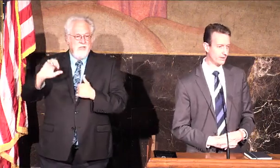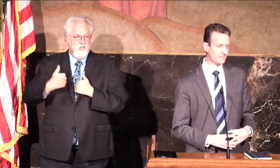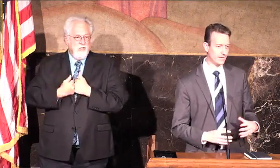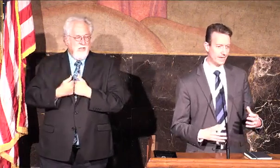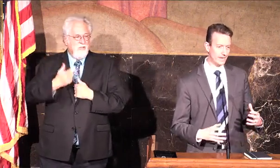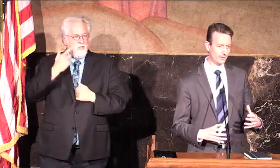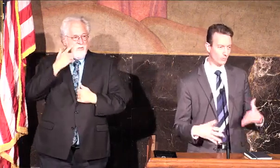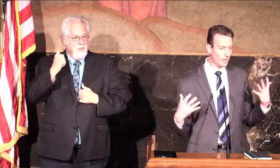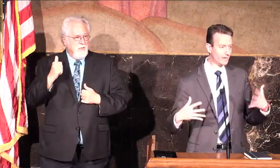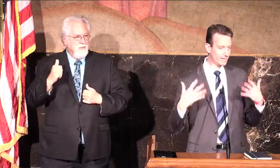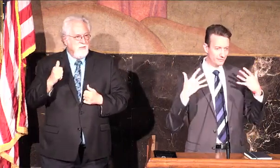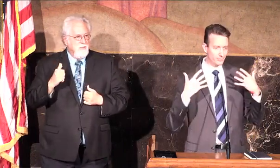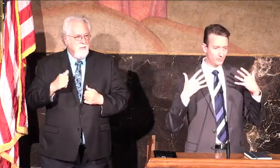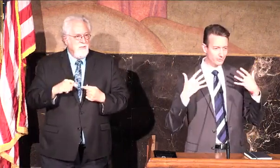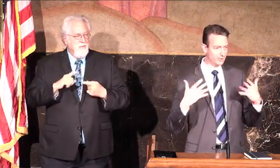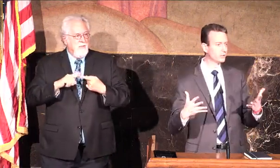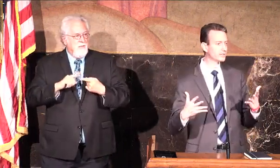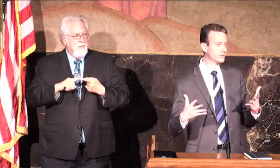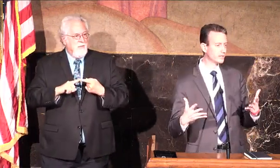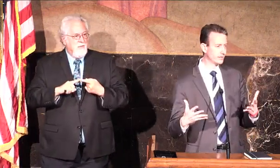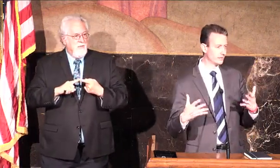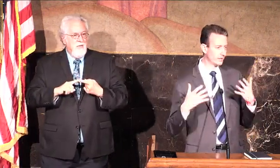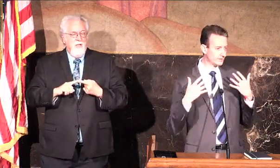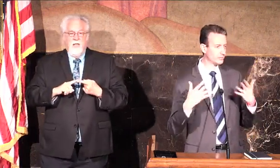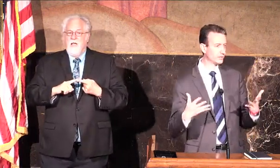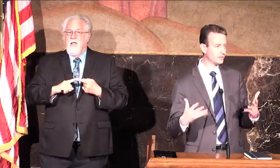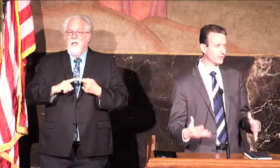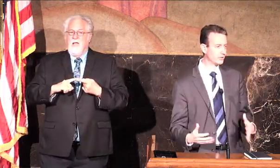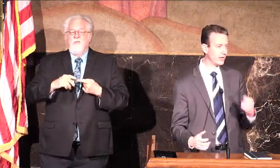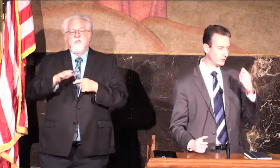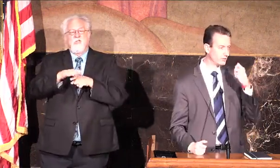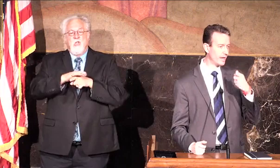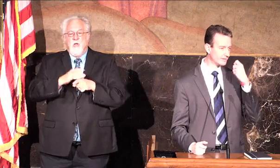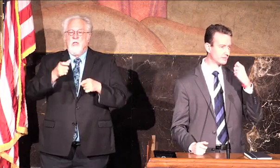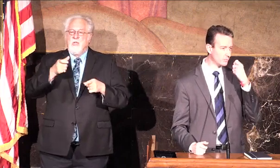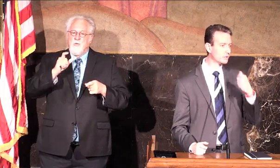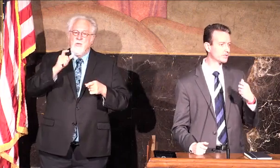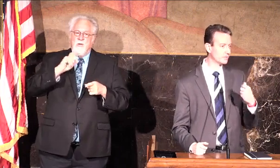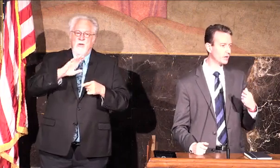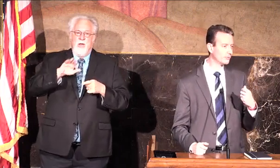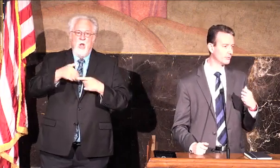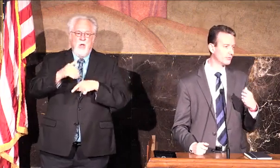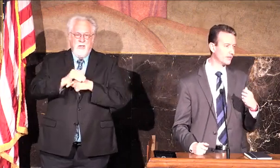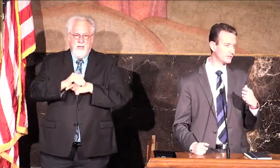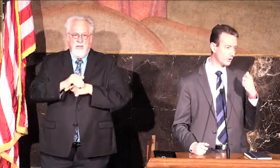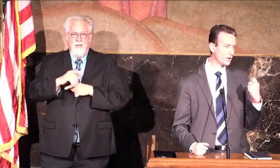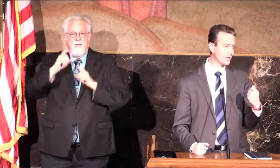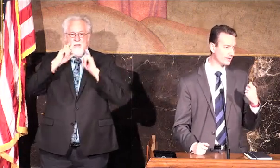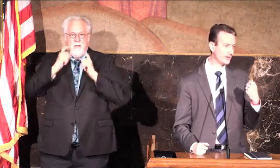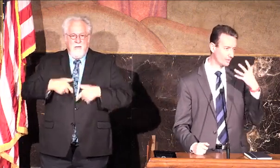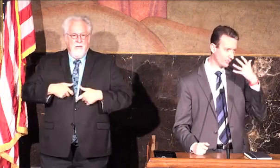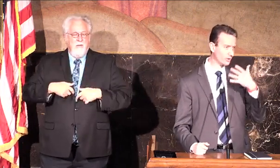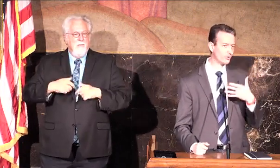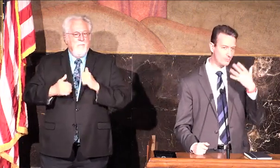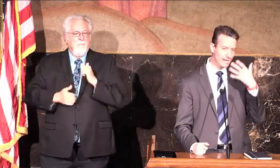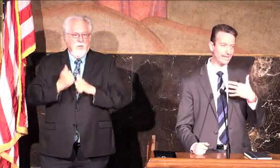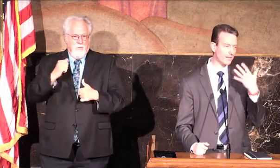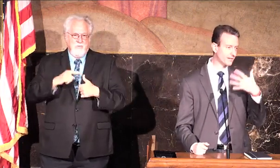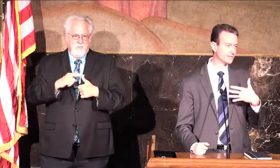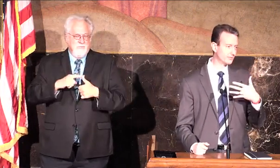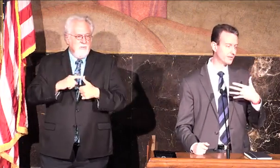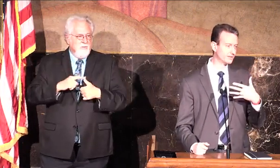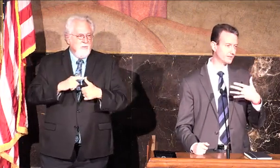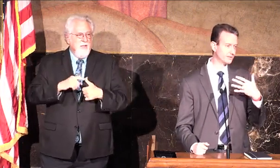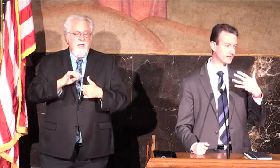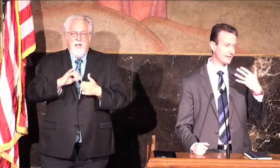of, one, if you're slowly drinking, sipping a drink all night, your mask is mostly going to be off of your face. So already there, we have one of our main